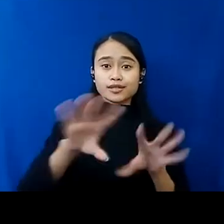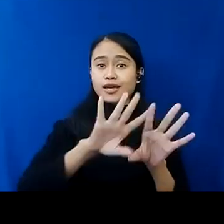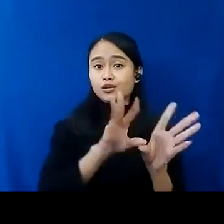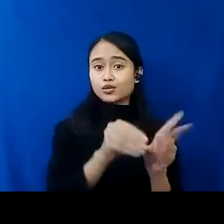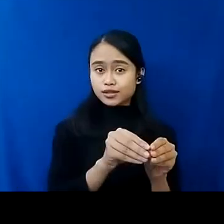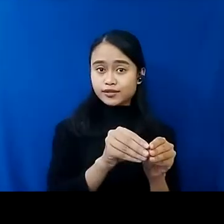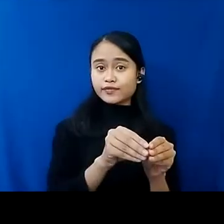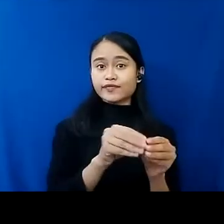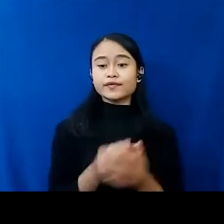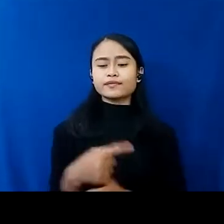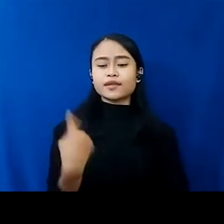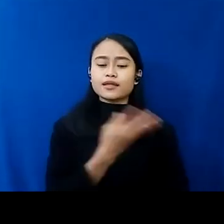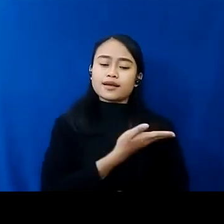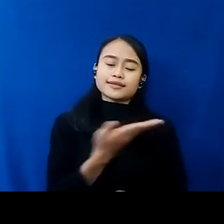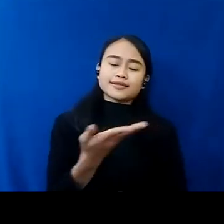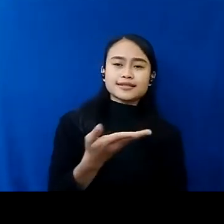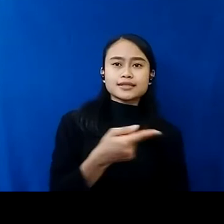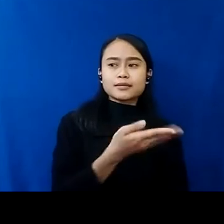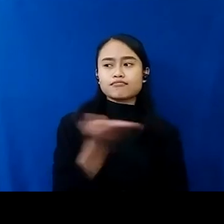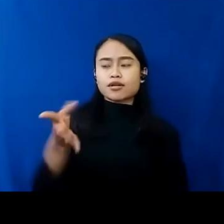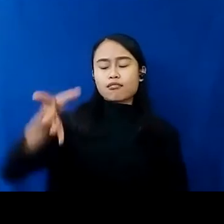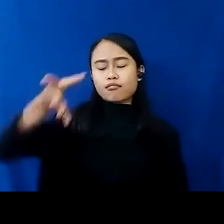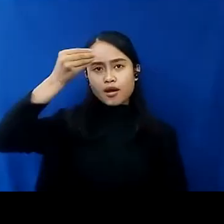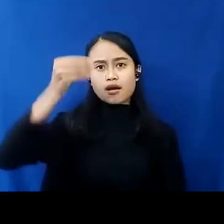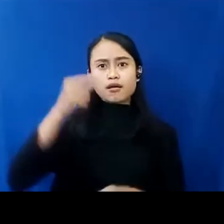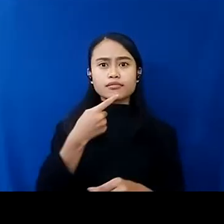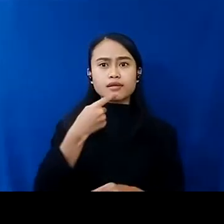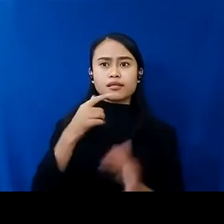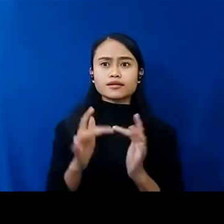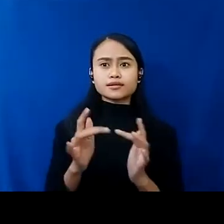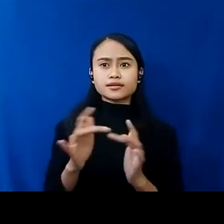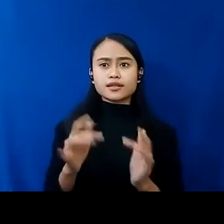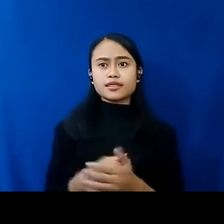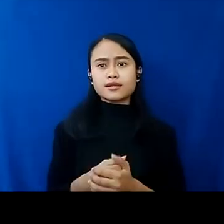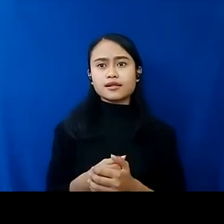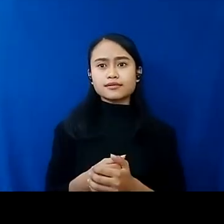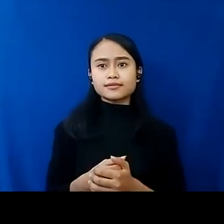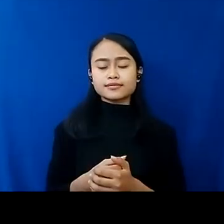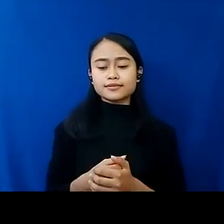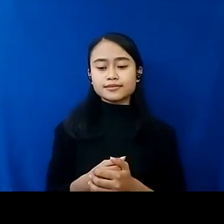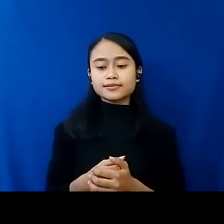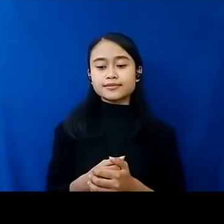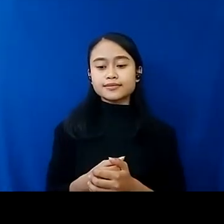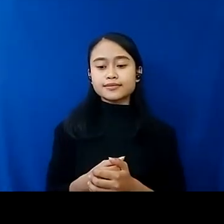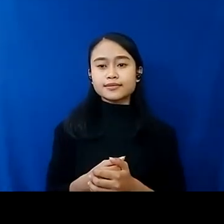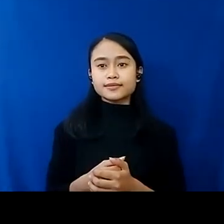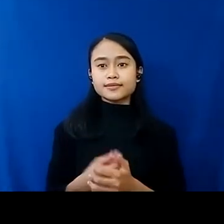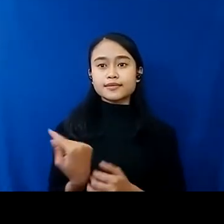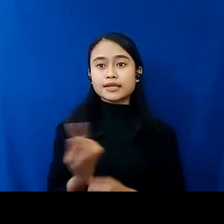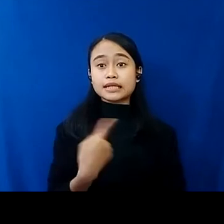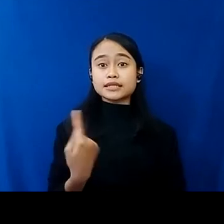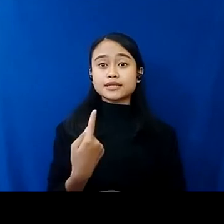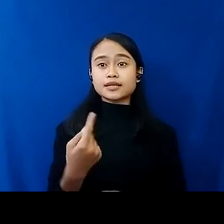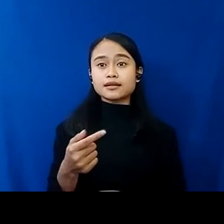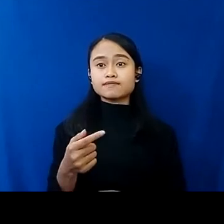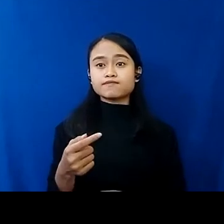Everyone Has Equal Opportunity And We Need Accountability In All The Partnerships That We Engage In Whether It's Government Funding